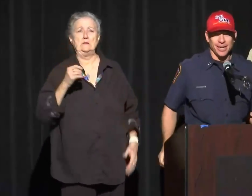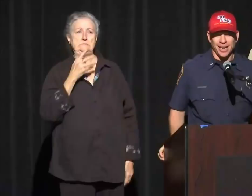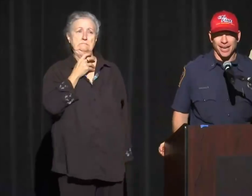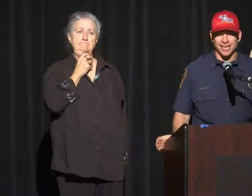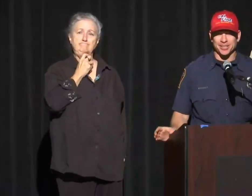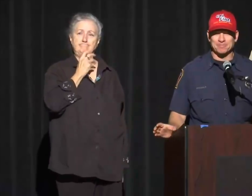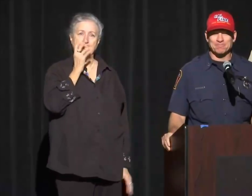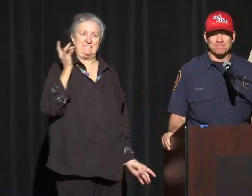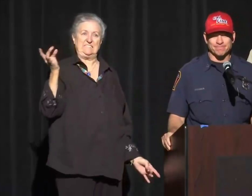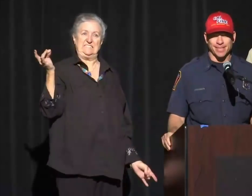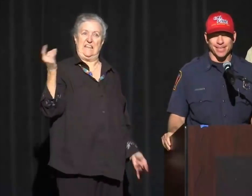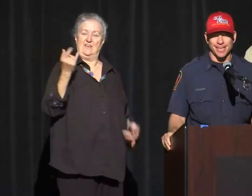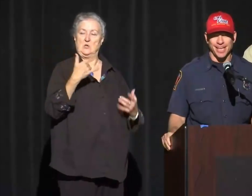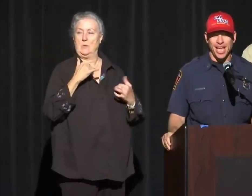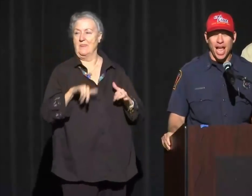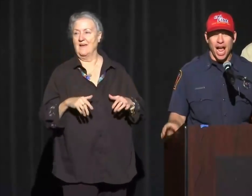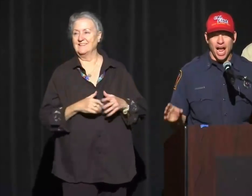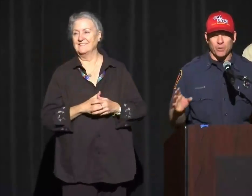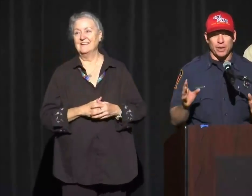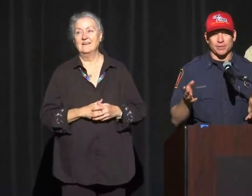dicey one here. None